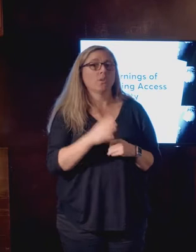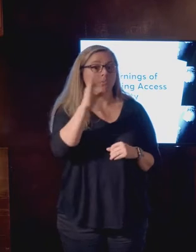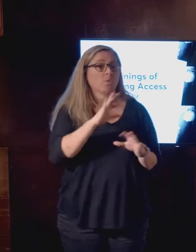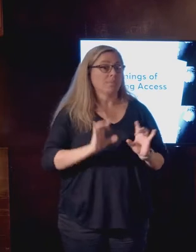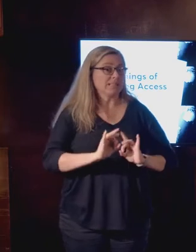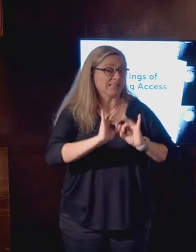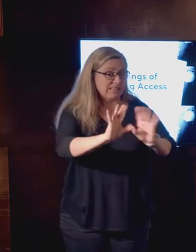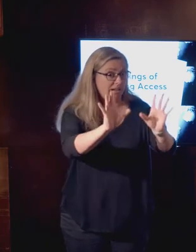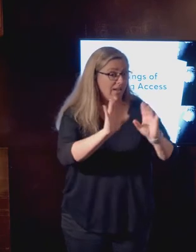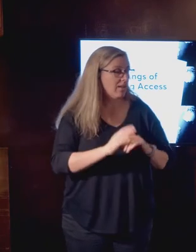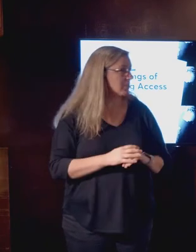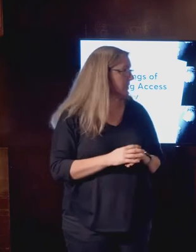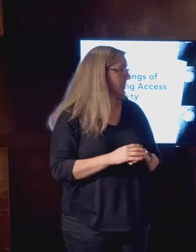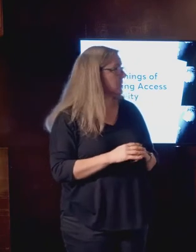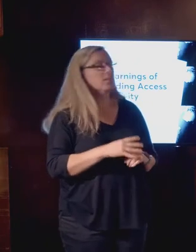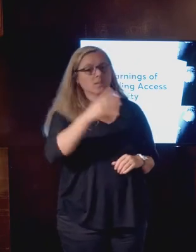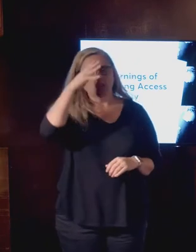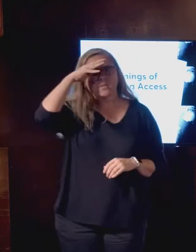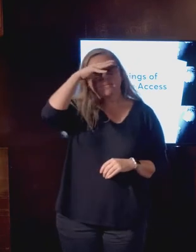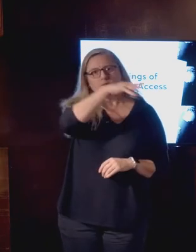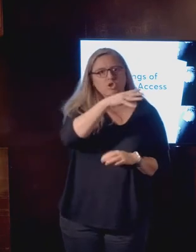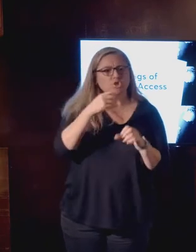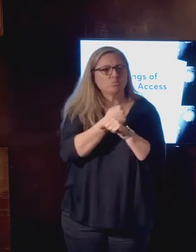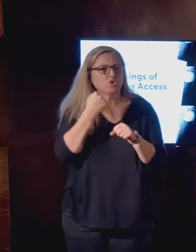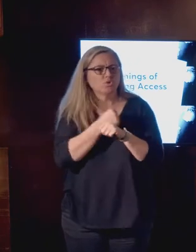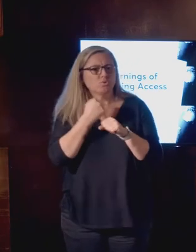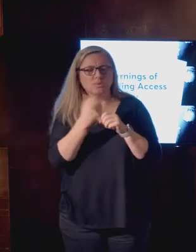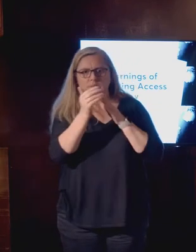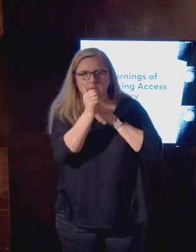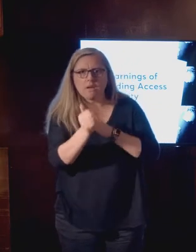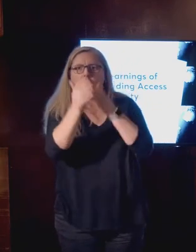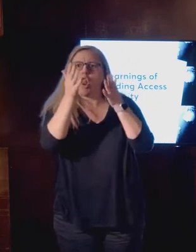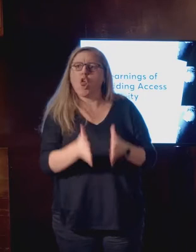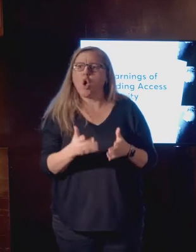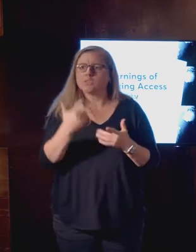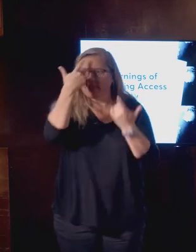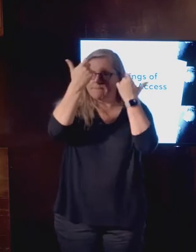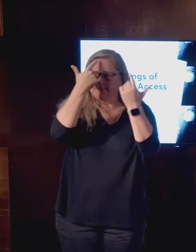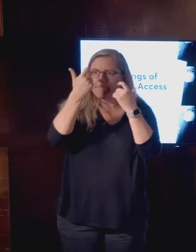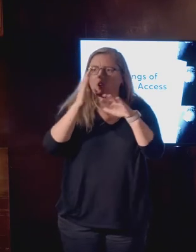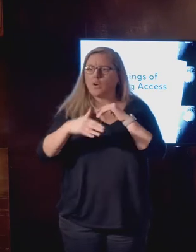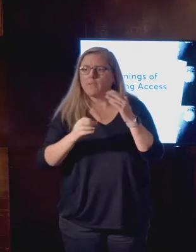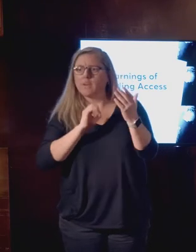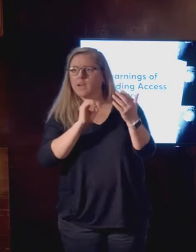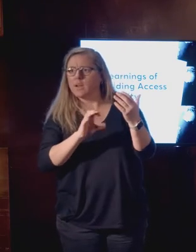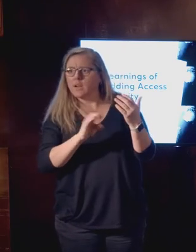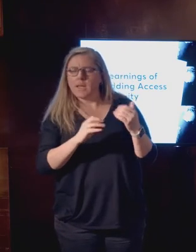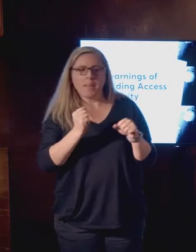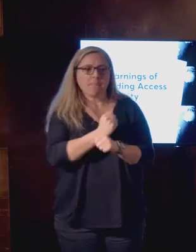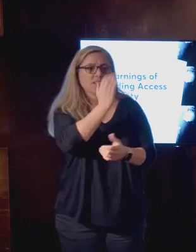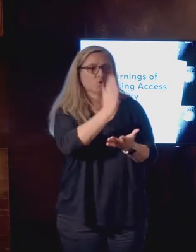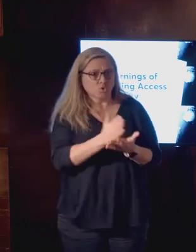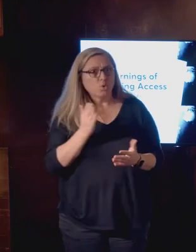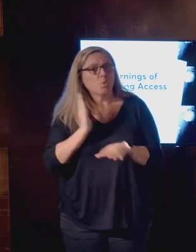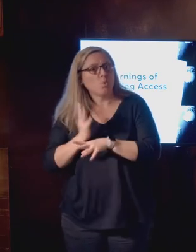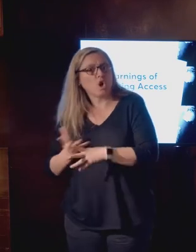and, in our Fringe Producers Guide to Access, we've got a lot of tips in there around making sure you both work with the